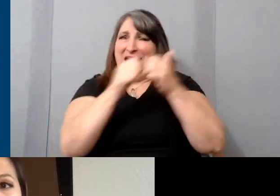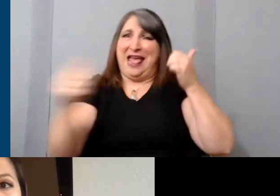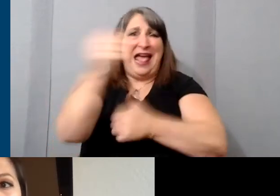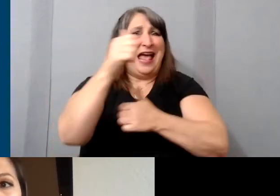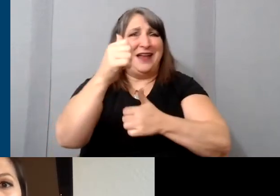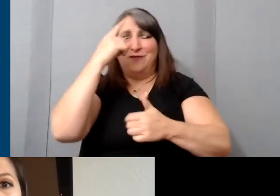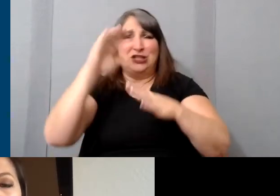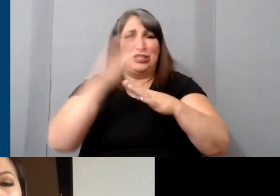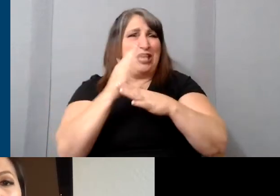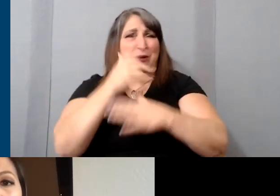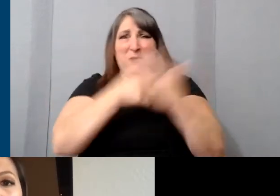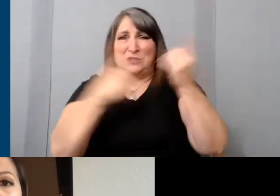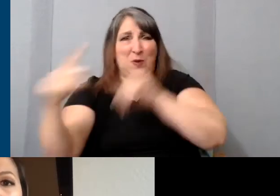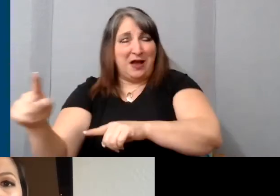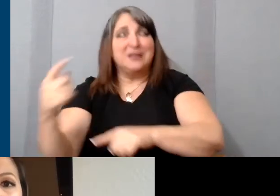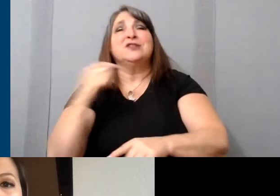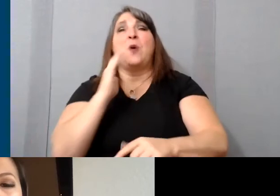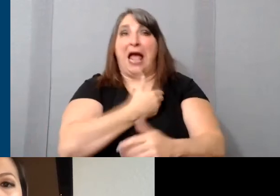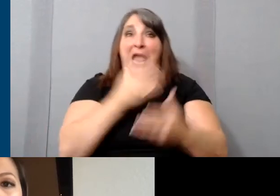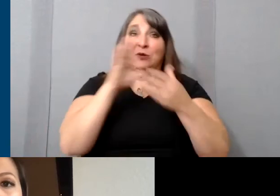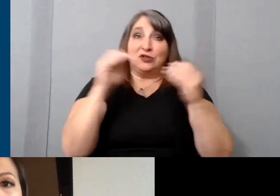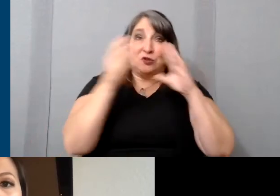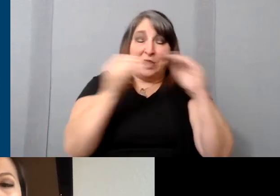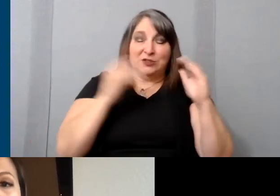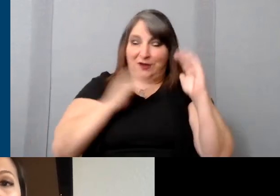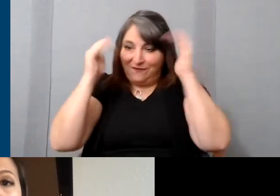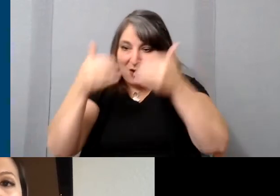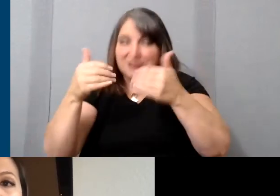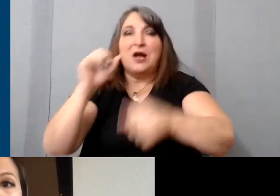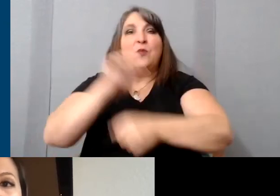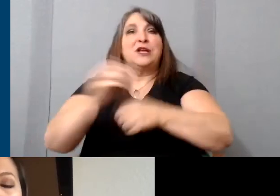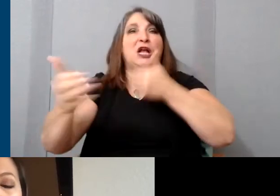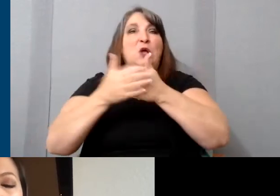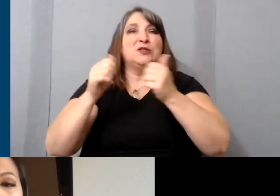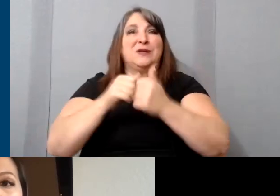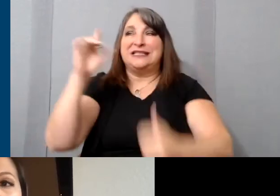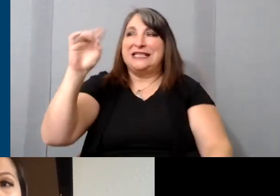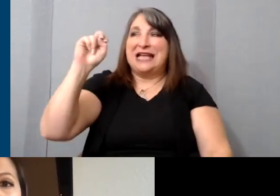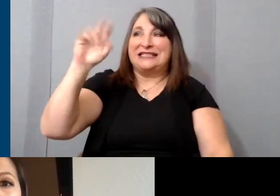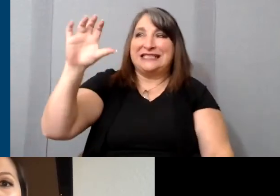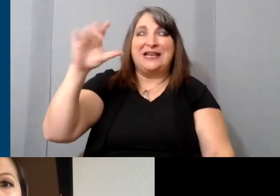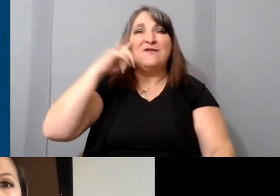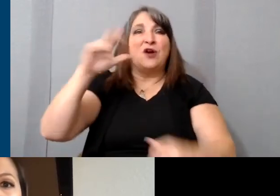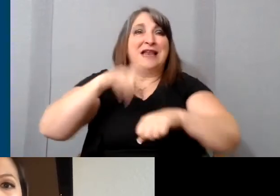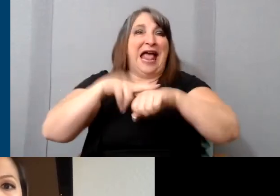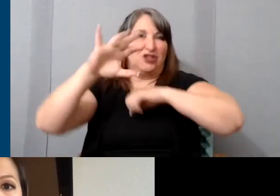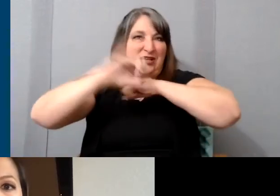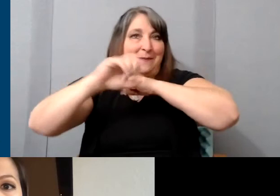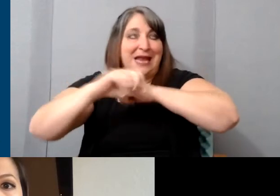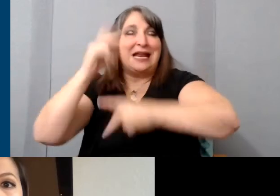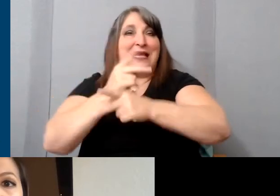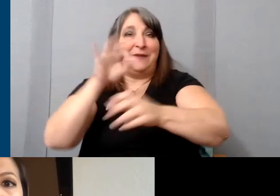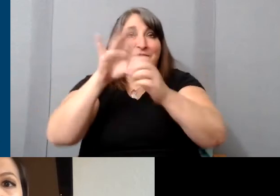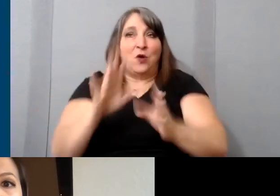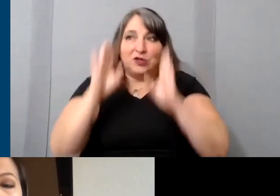CADEM agenda. So where we focused our stories was around working closely with the DNC on the national campaign and keeping voters focused on the